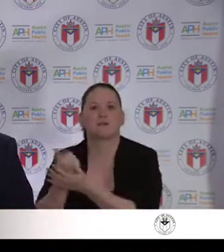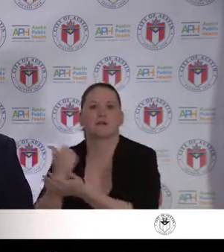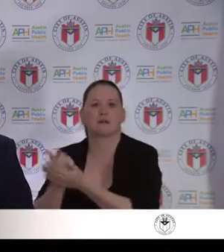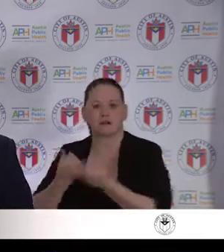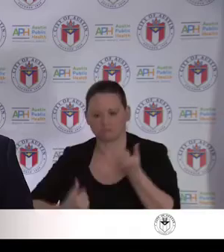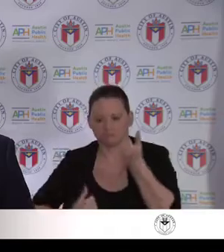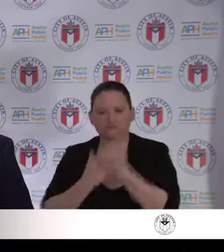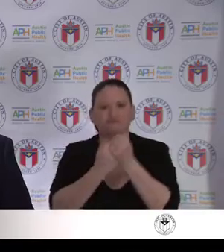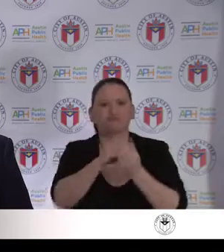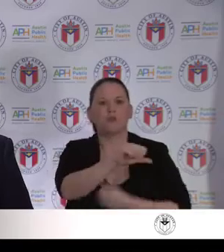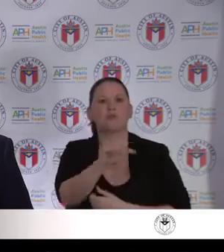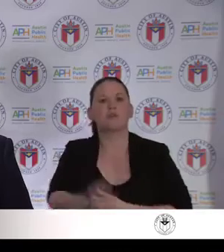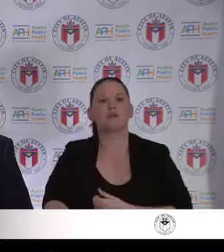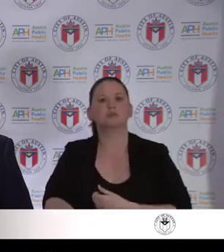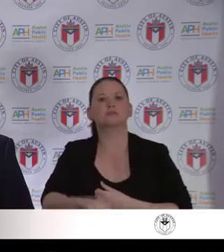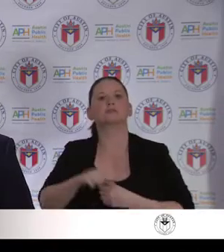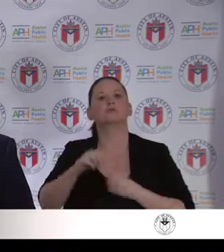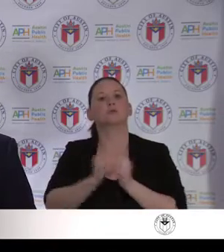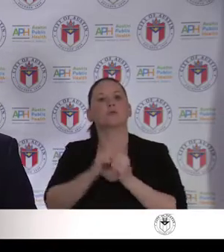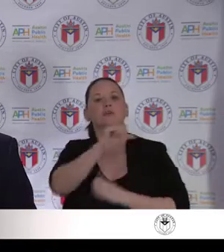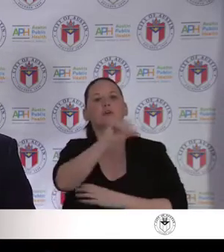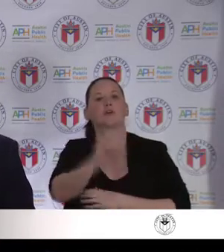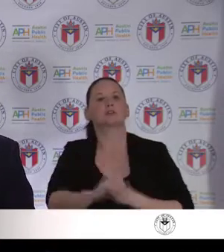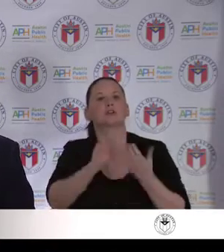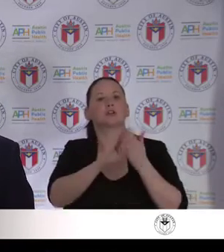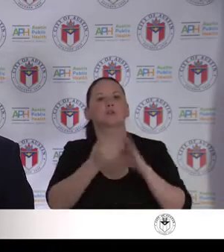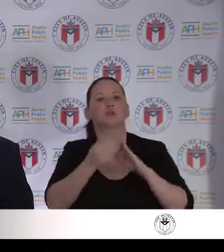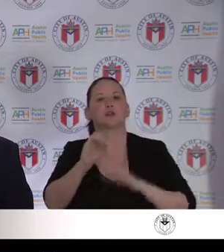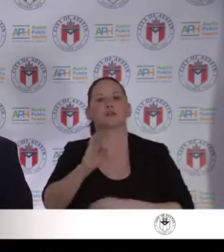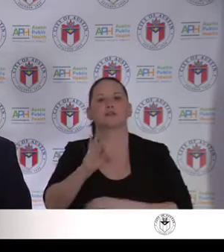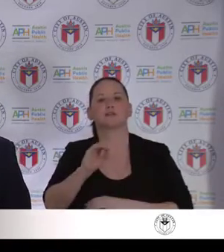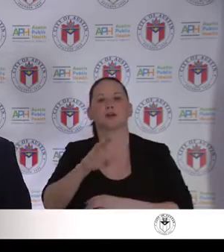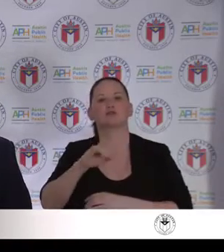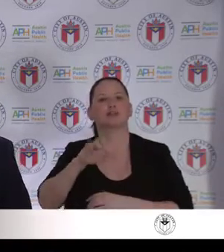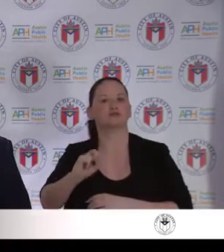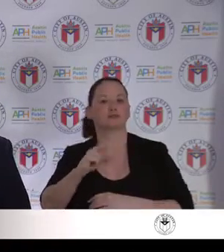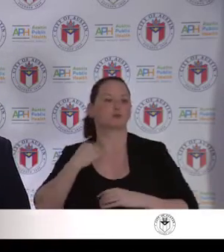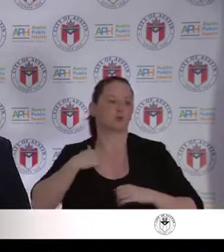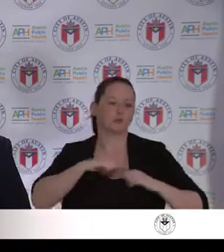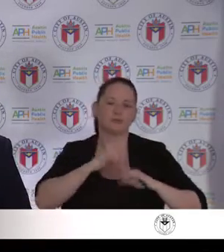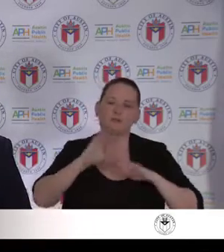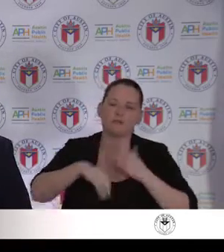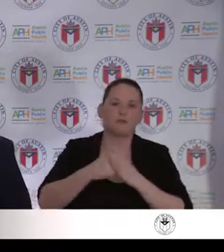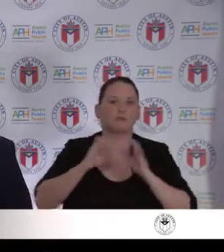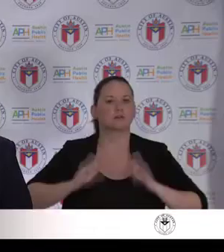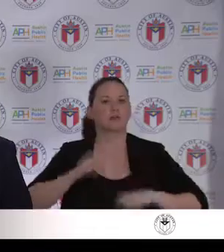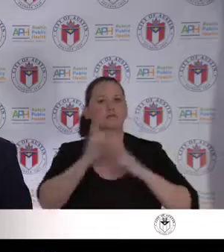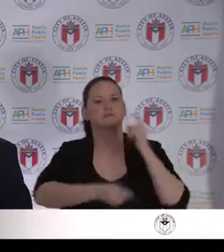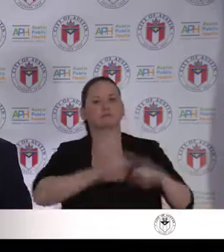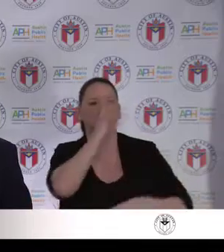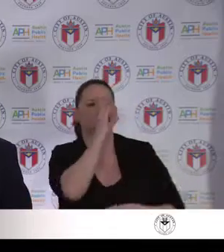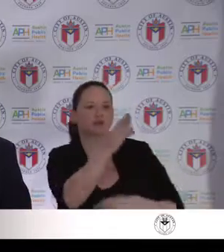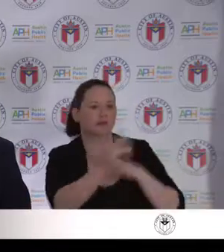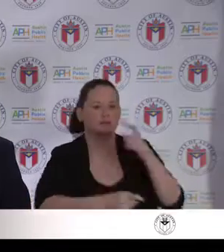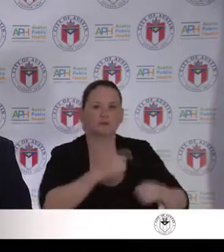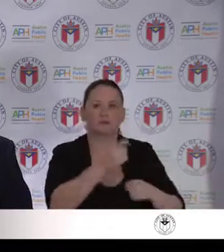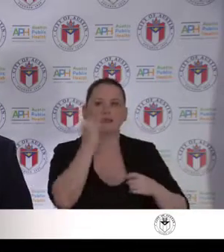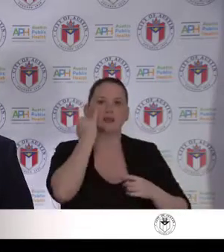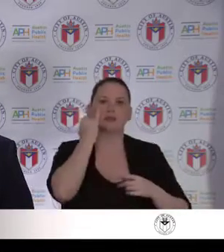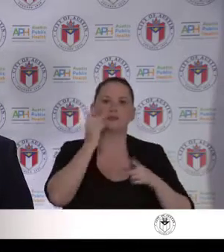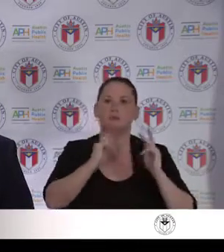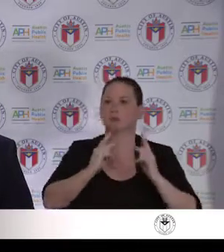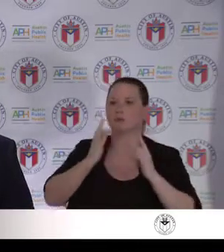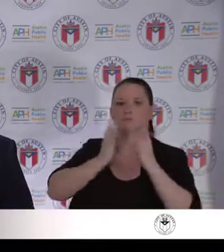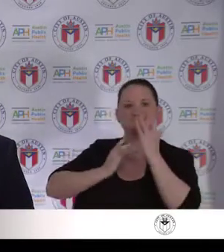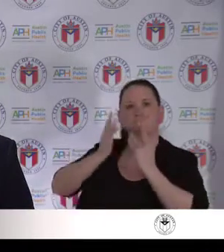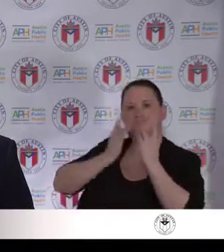with Austin at the Austin Community Foundation is a way for us all to contribute directly to those that are being hurt